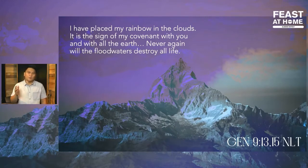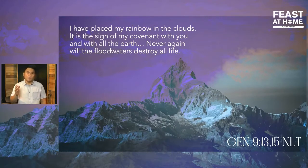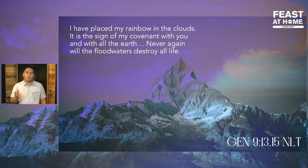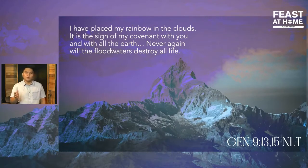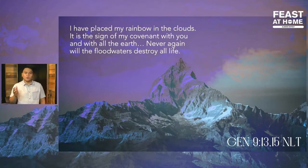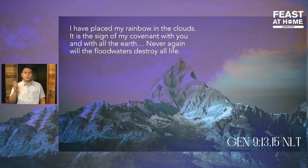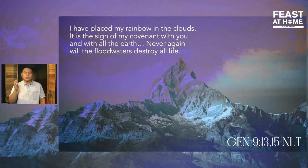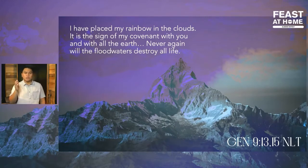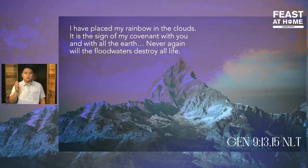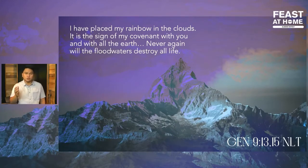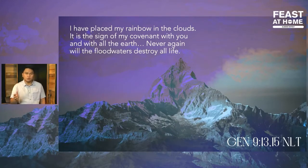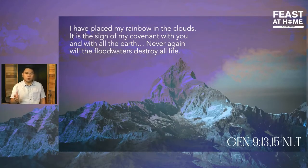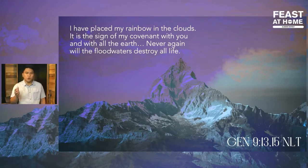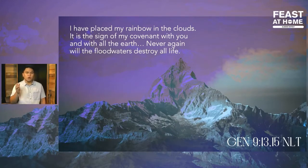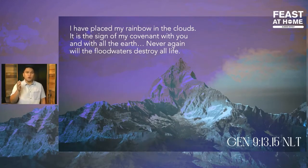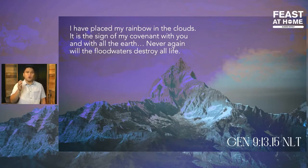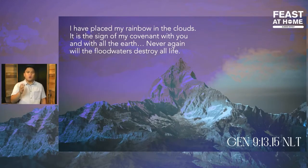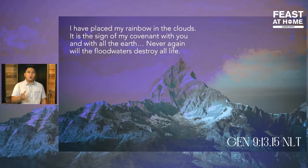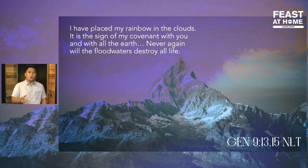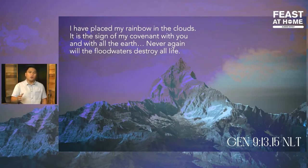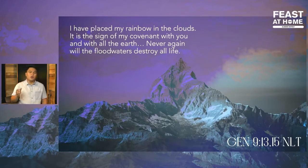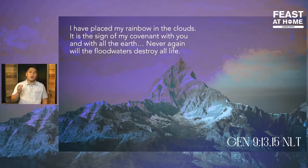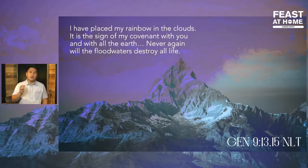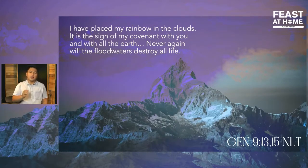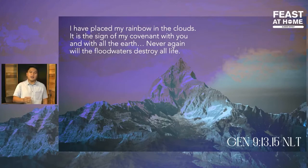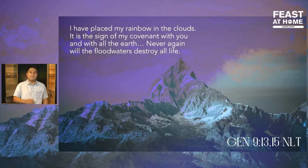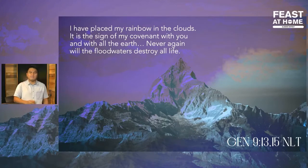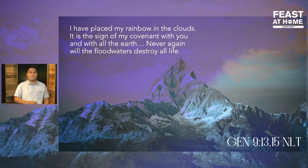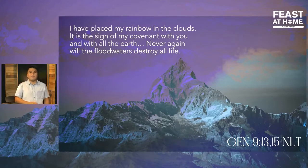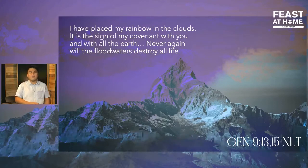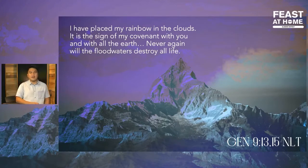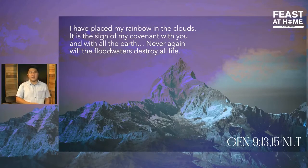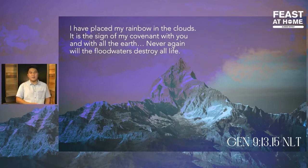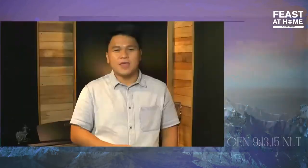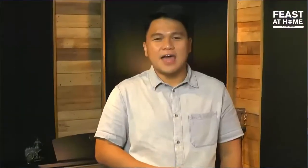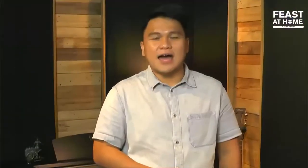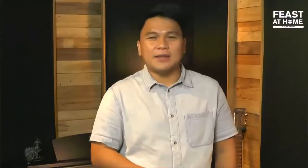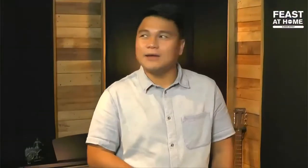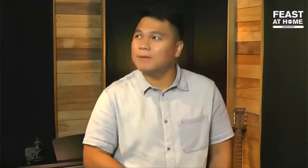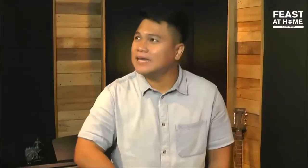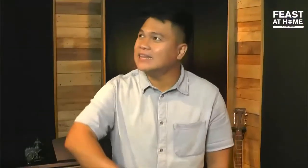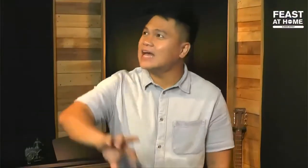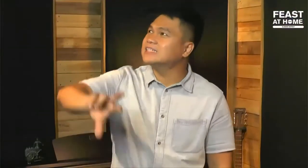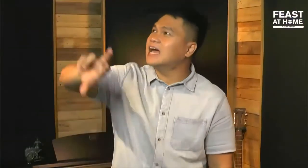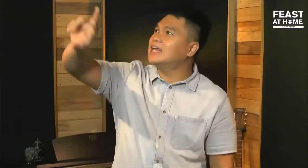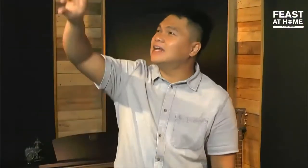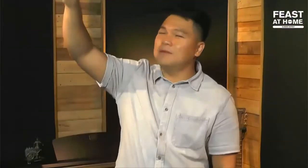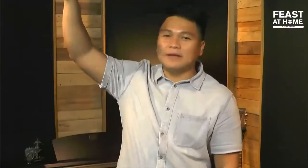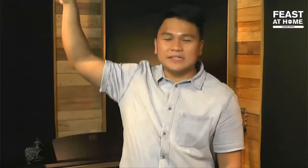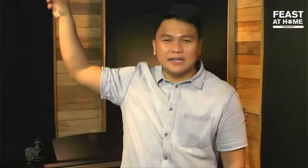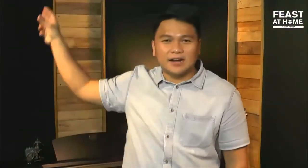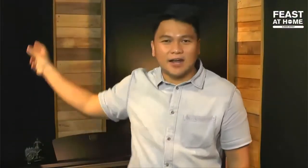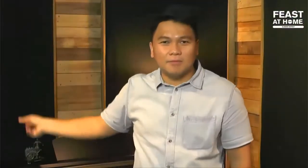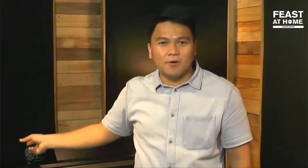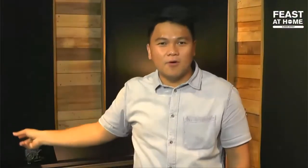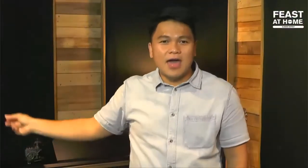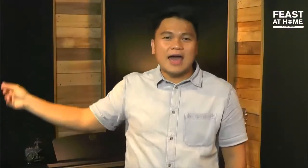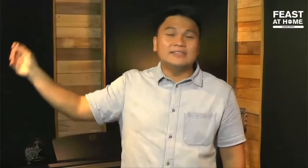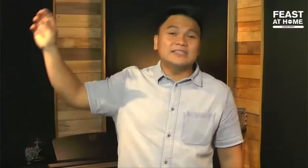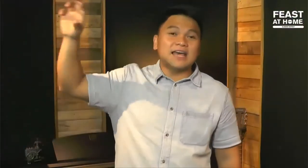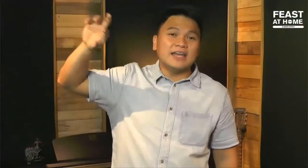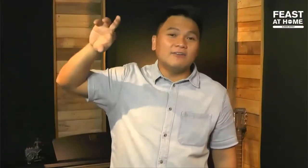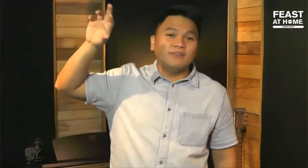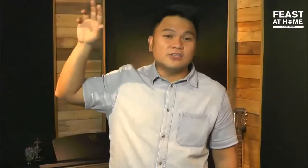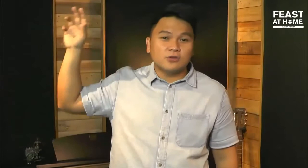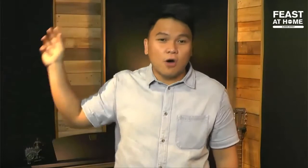flood waters destroy all life. Ayan. Nagpakita siya, naglabas siya ng rainbow as